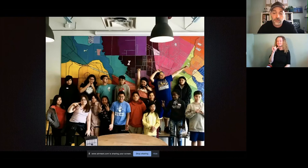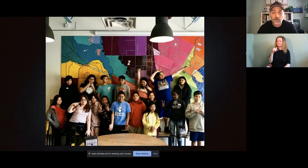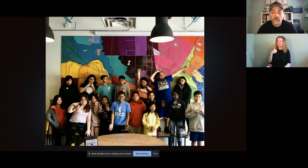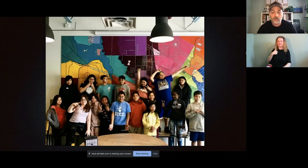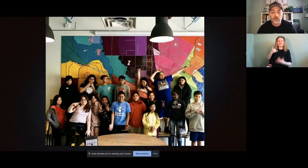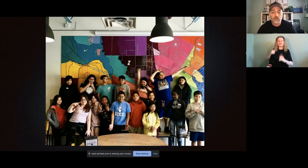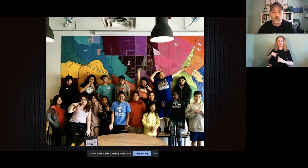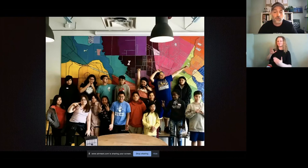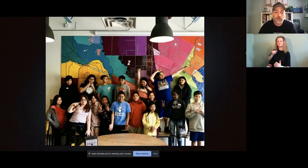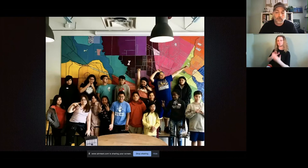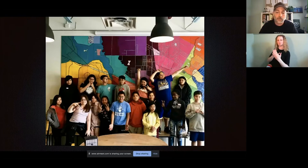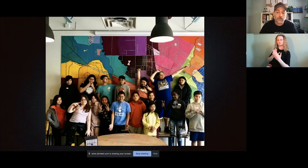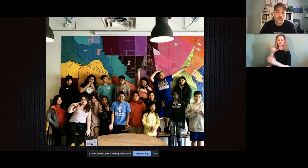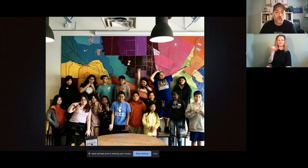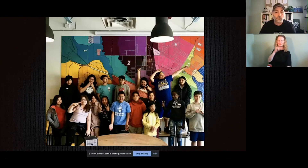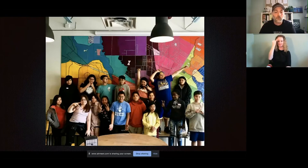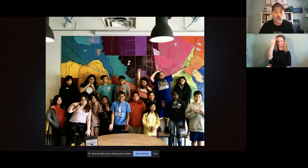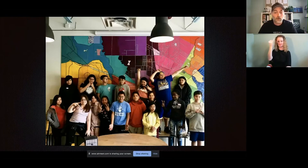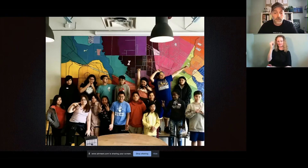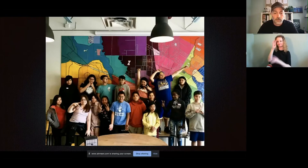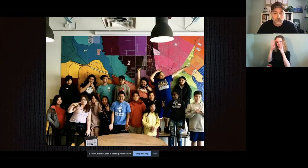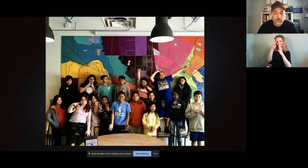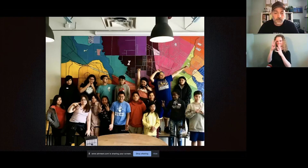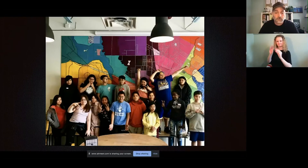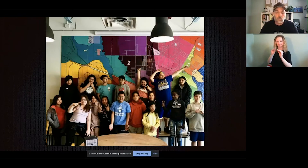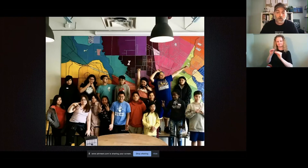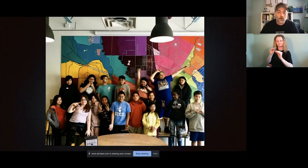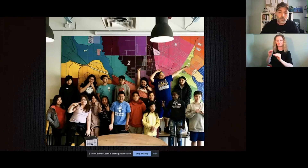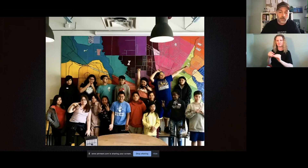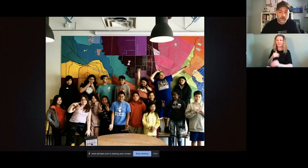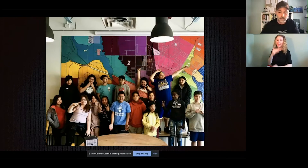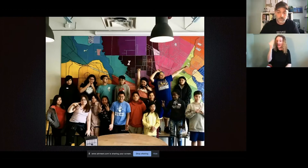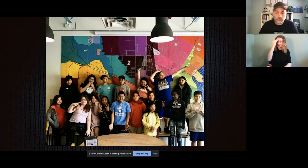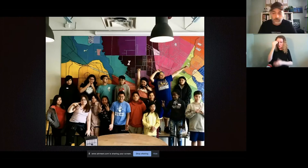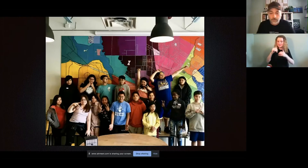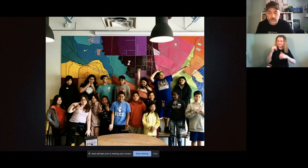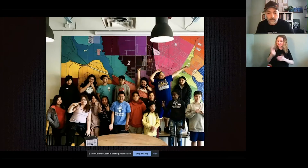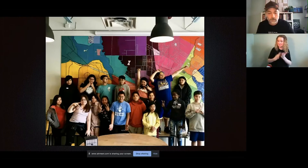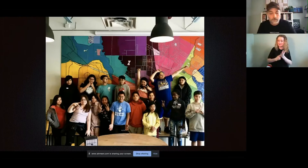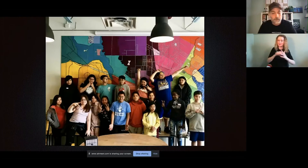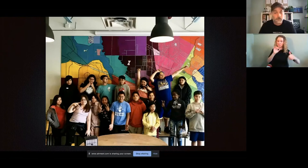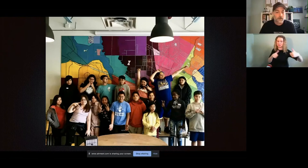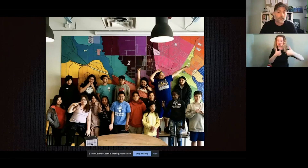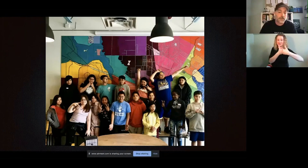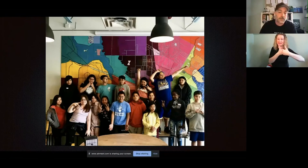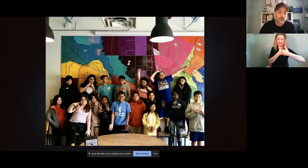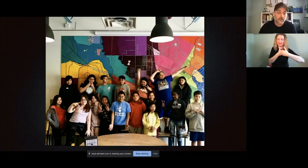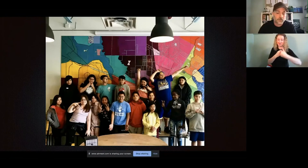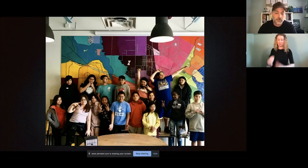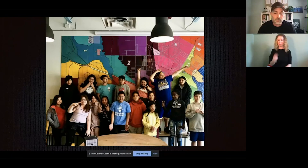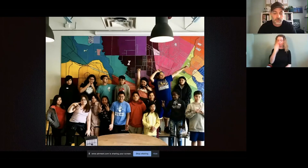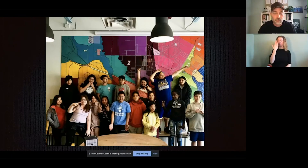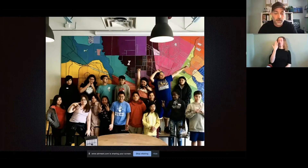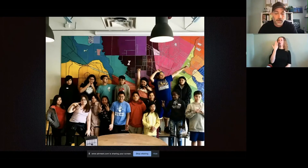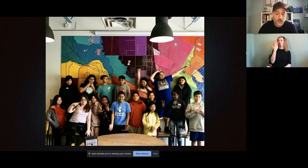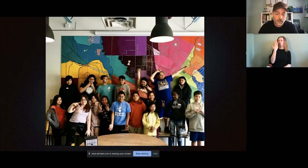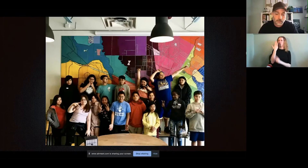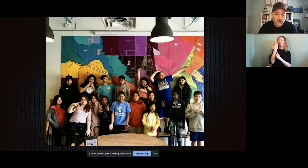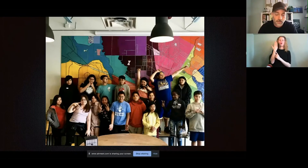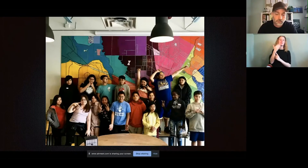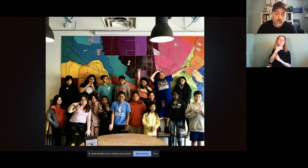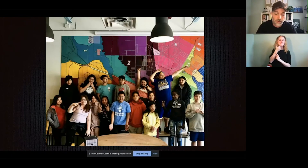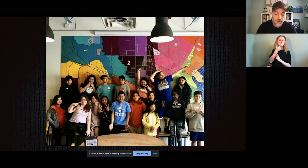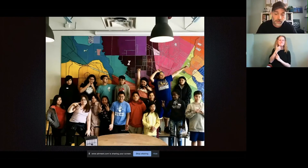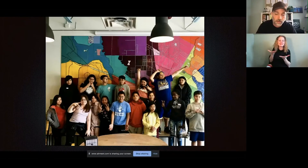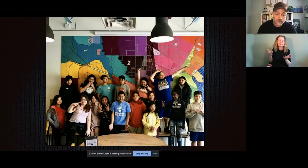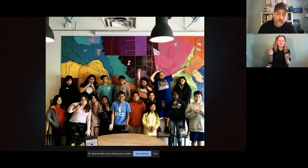upon a challenge that's so big, so overwhelming that you just have to walk away to see the big picture, the best thing to do is to step back,